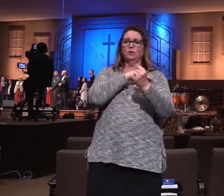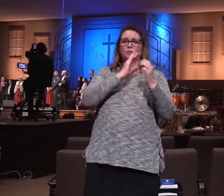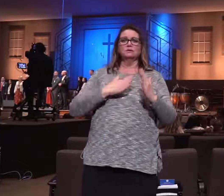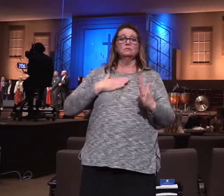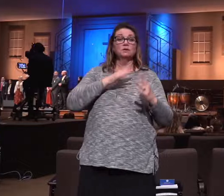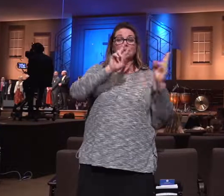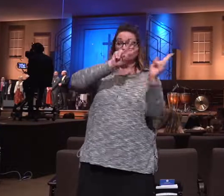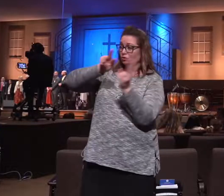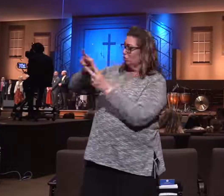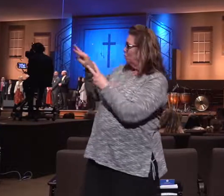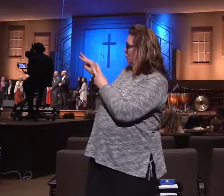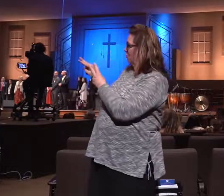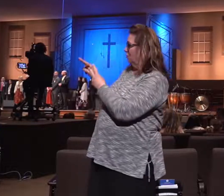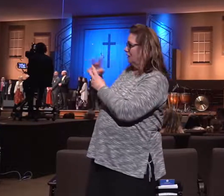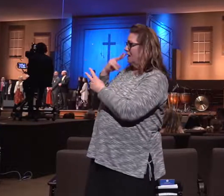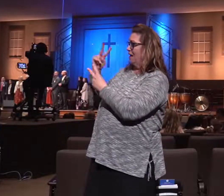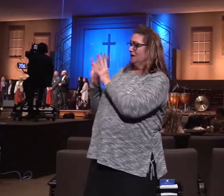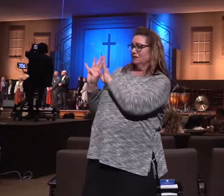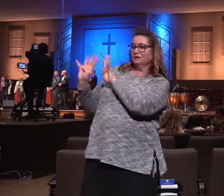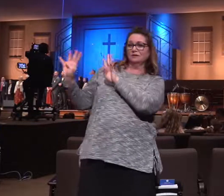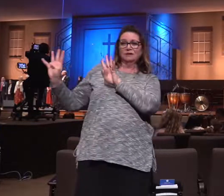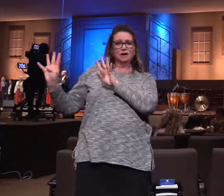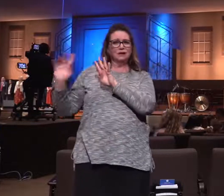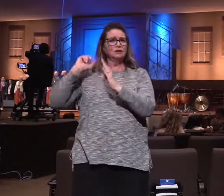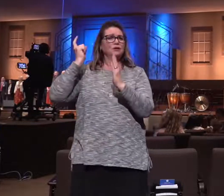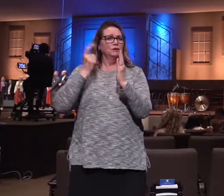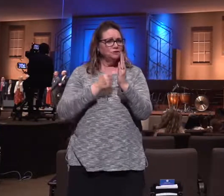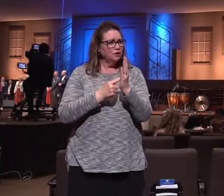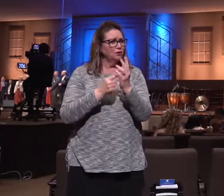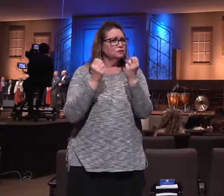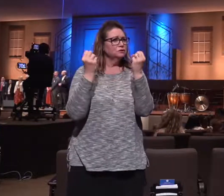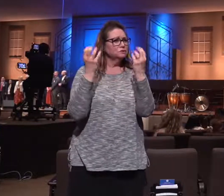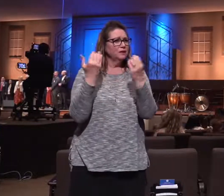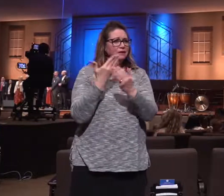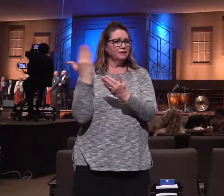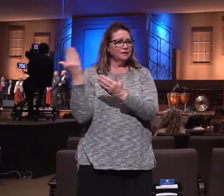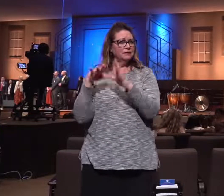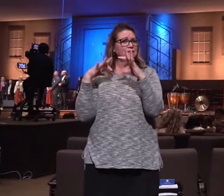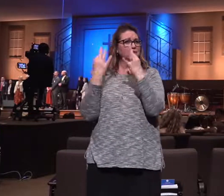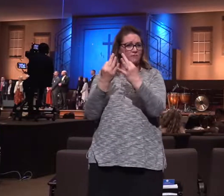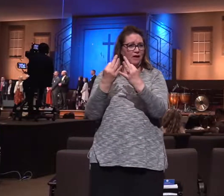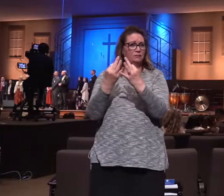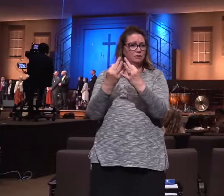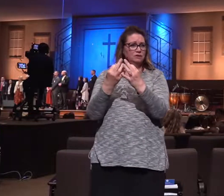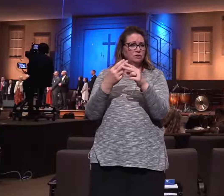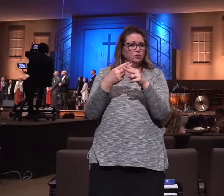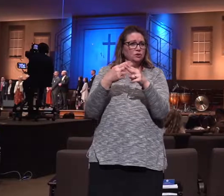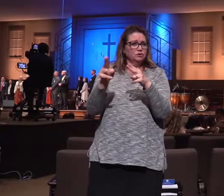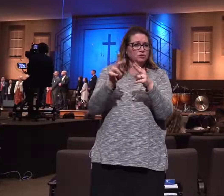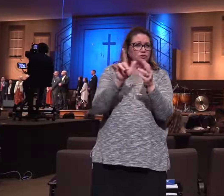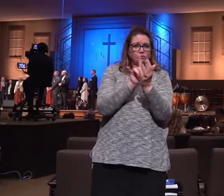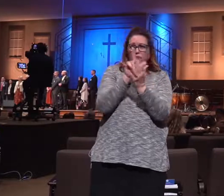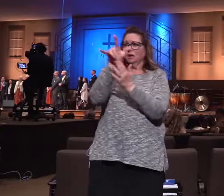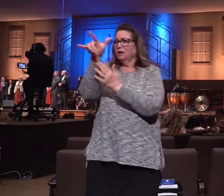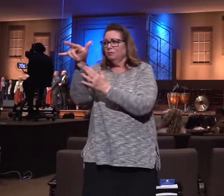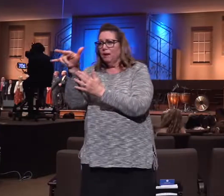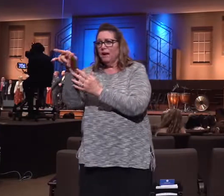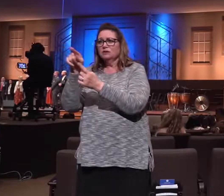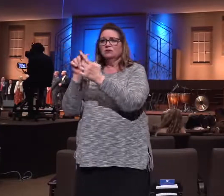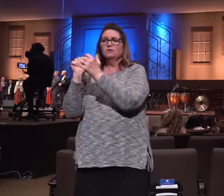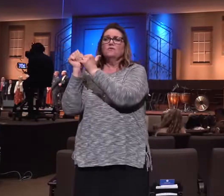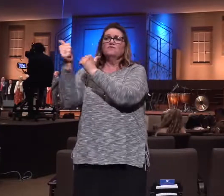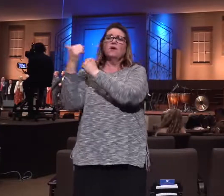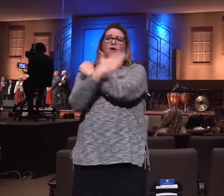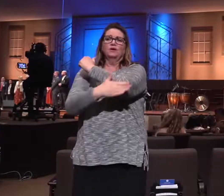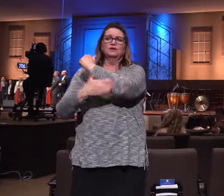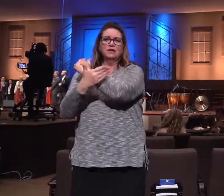tonight, and I want you to realize that several of these families are leaving this week to go back to foreign soil to preach the gospel of Jesus